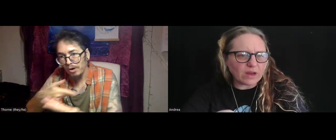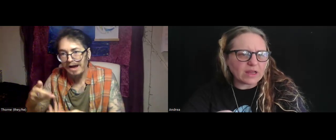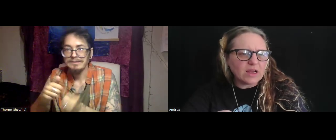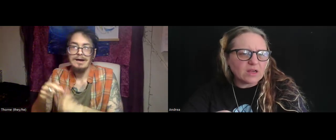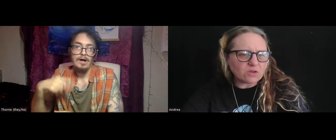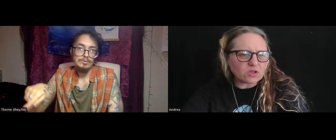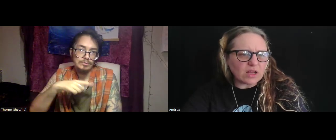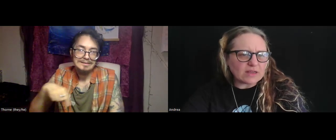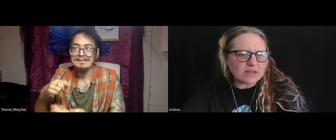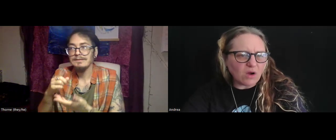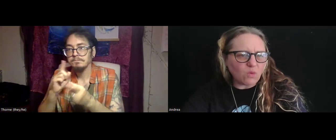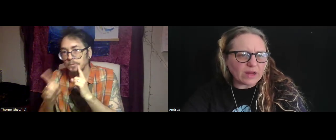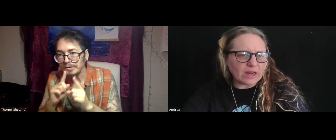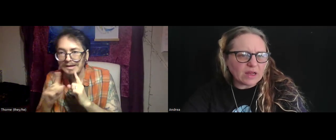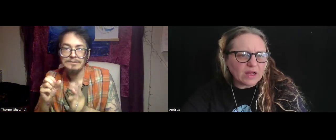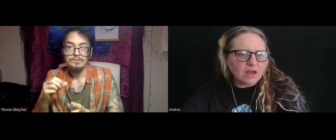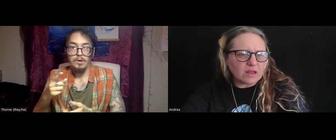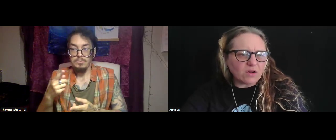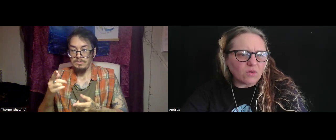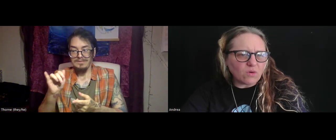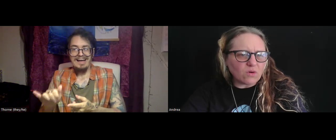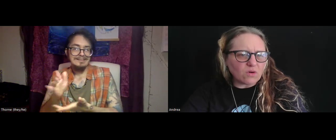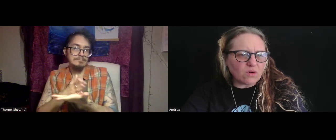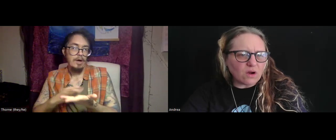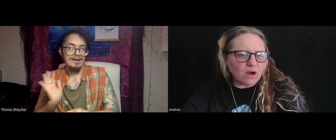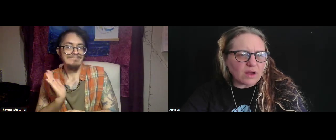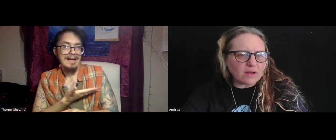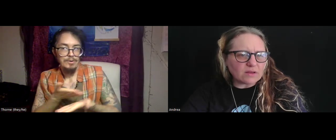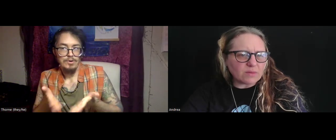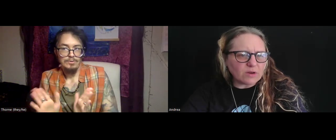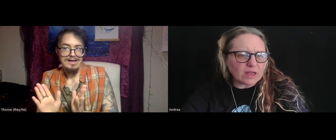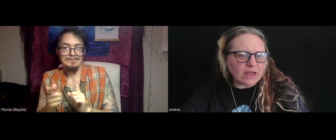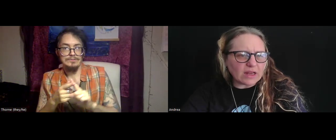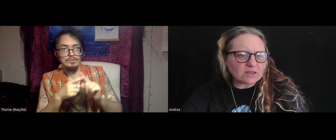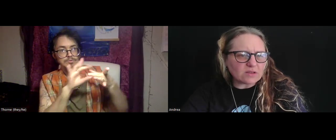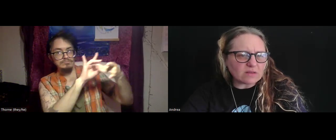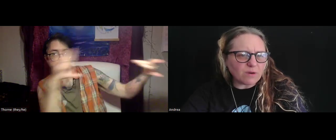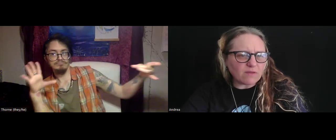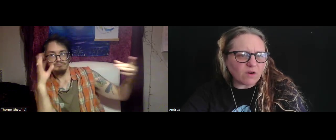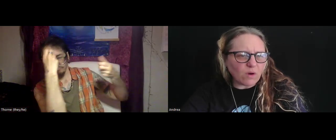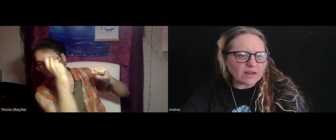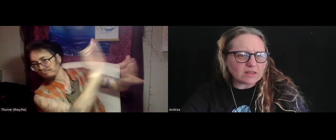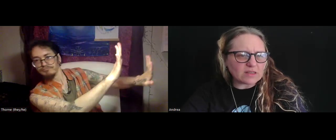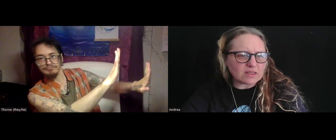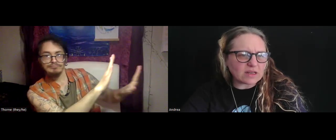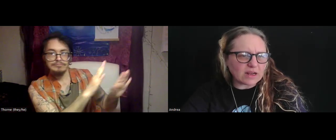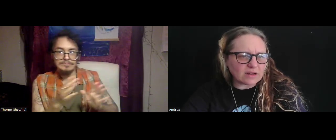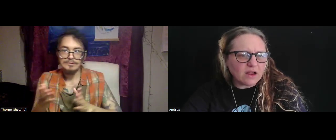we socialize, how we, you know, uh, communicate. And so that's part of our ways to disconnect